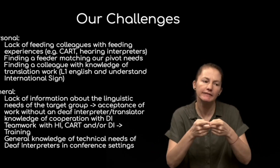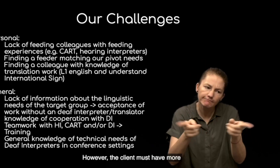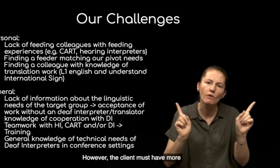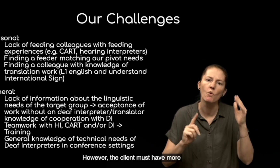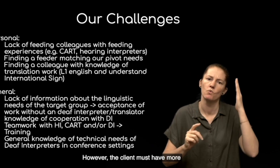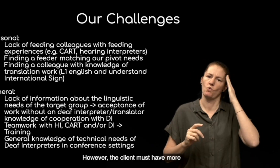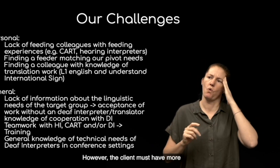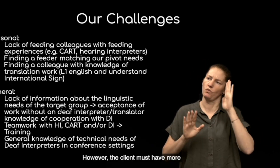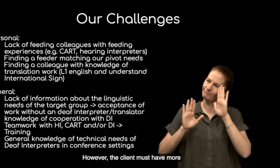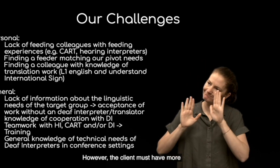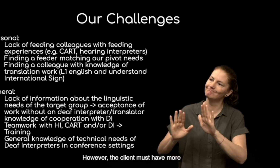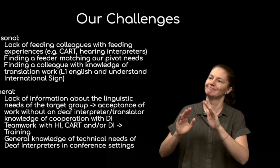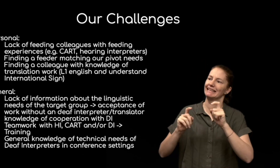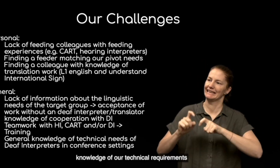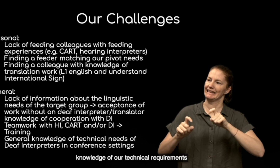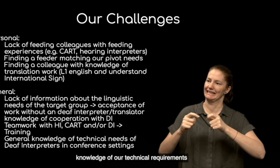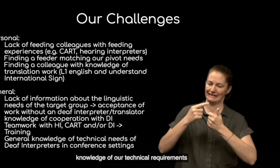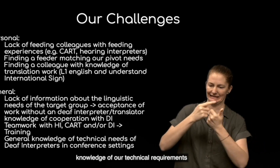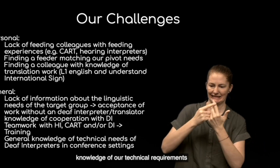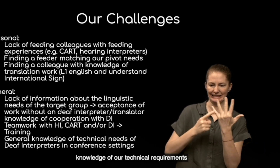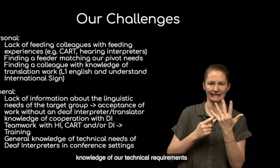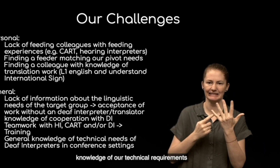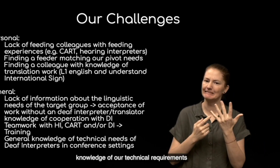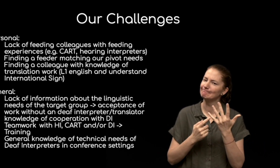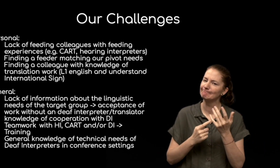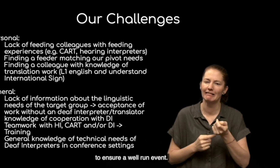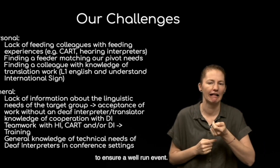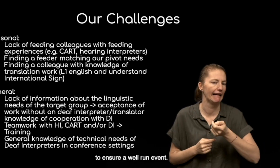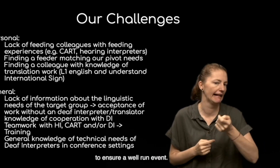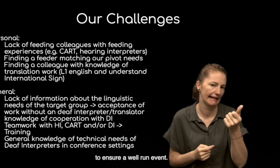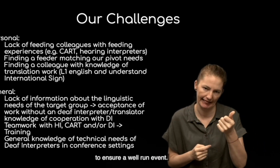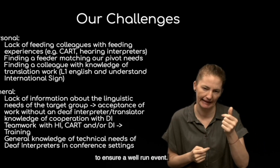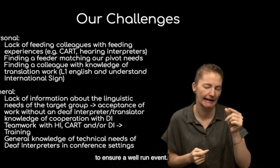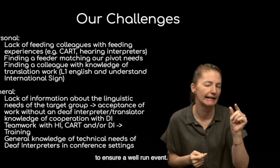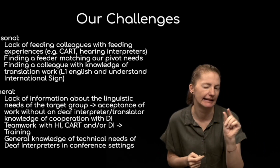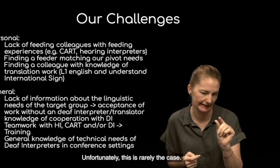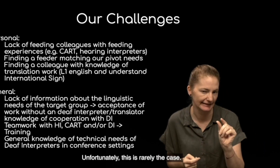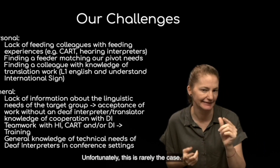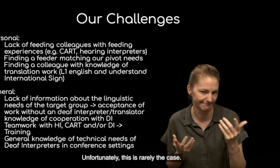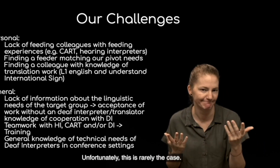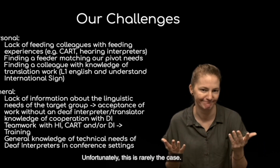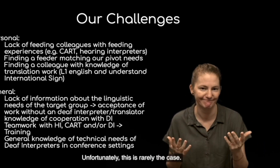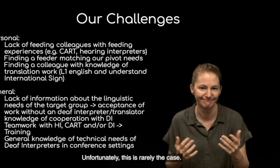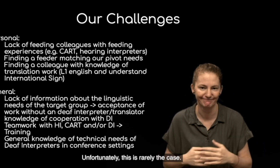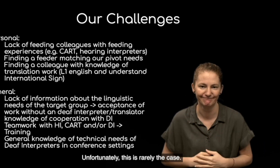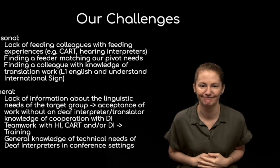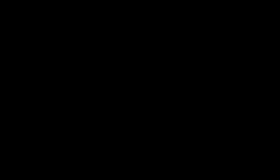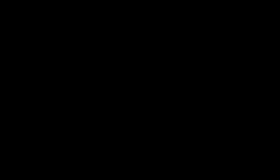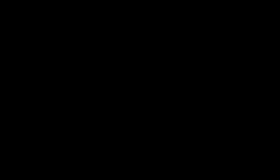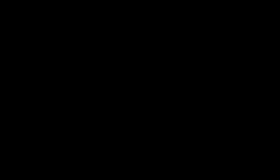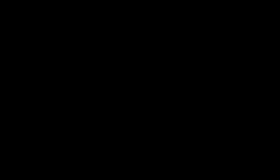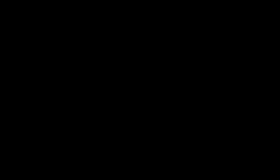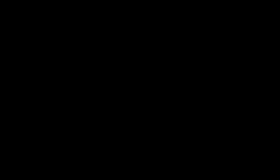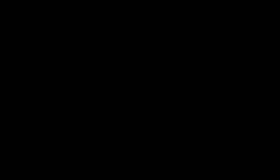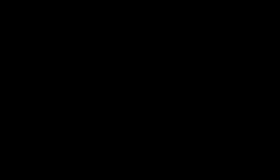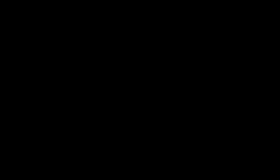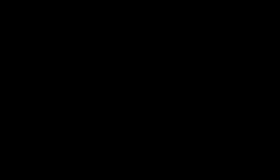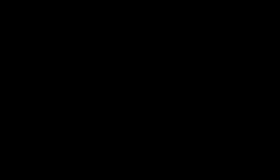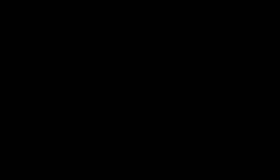client must have more knowledge of our technical requirements to ensure that an event will run well. Unfortunately, this is rarely the